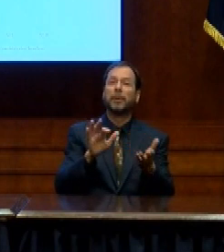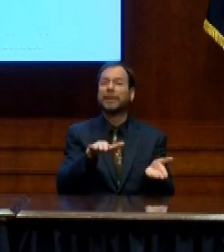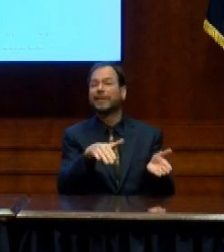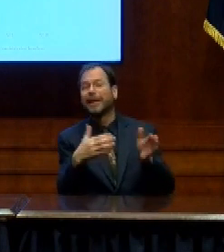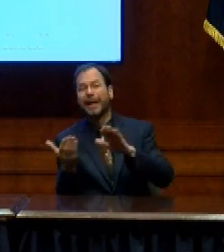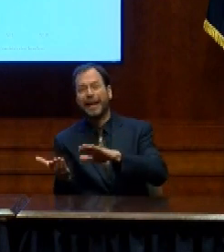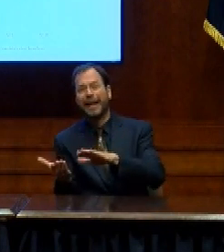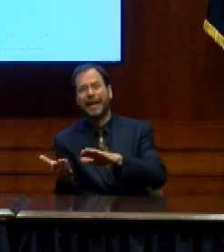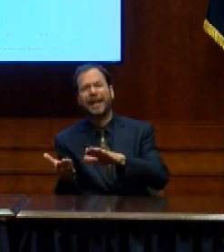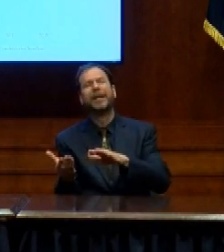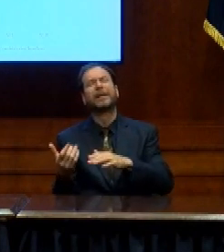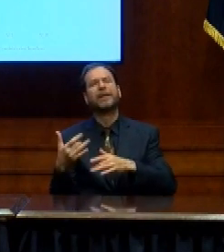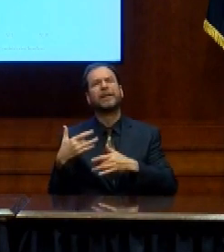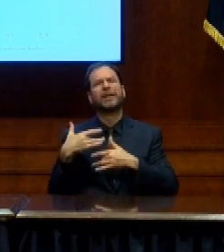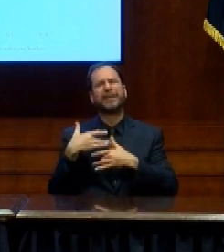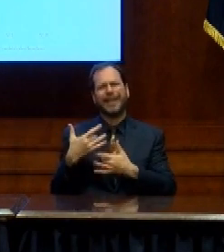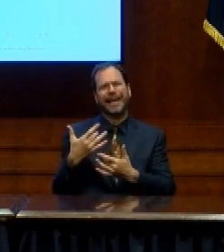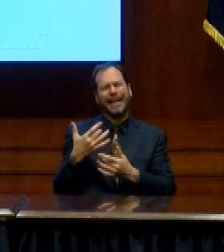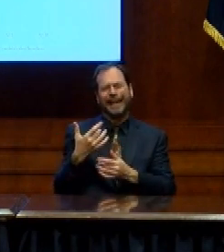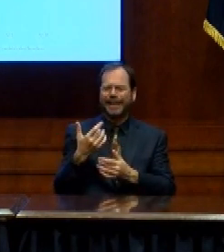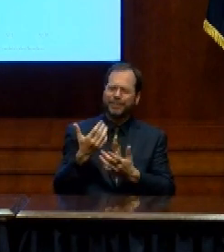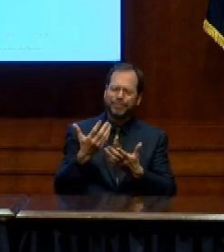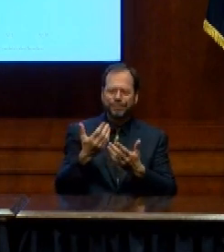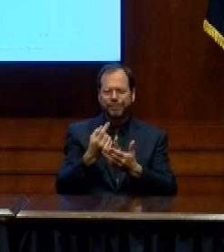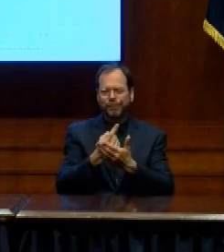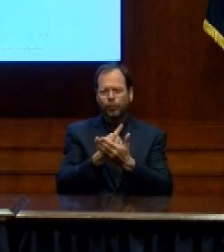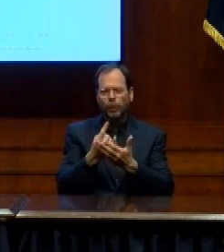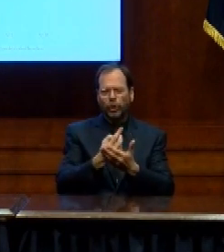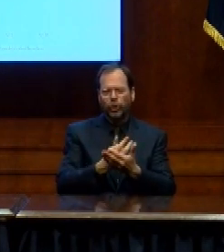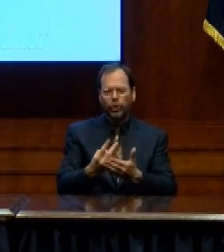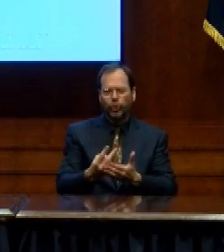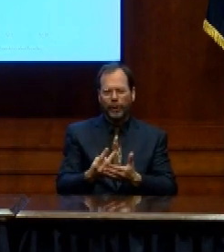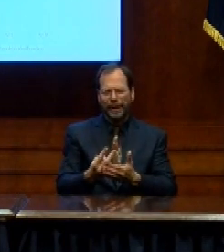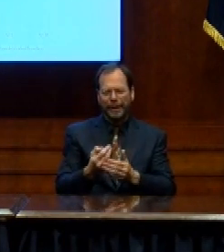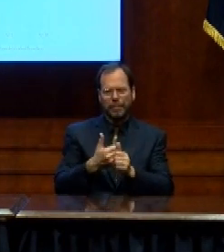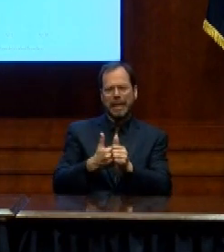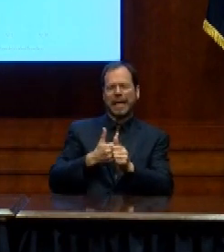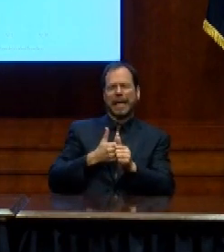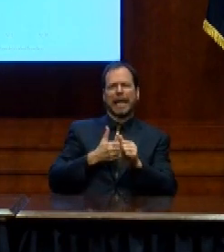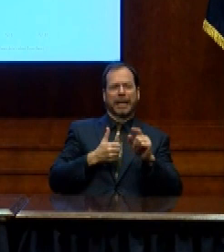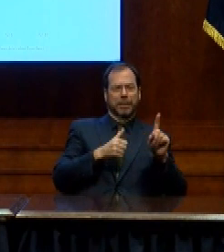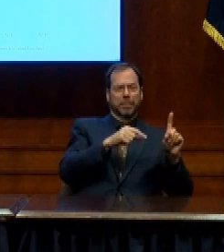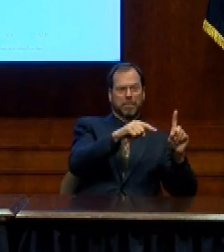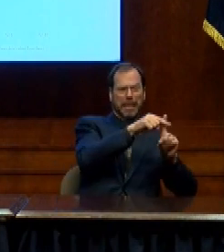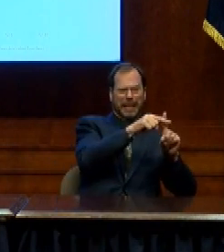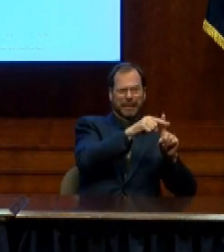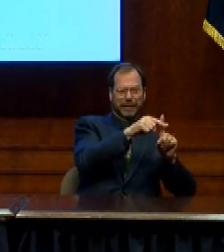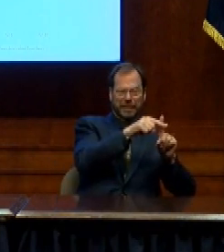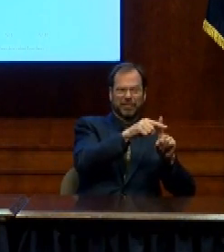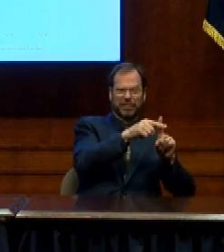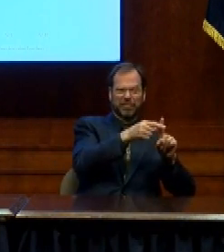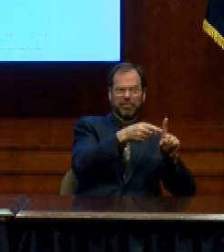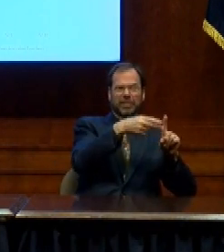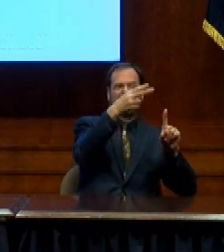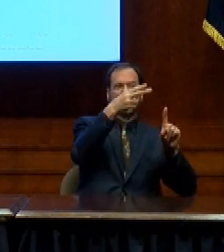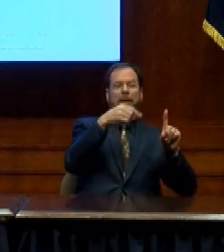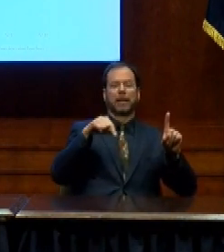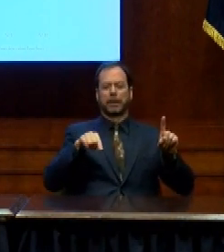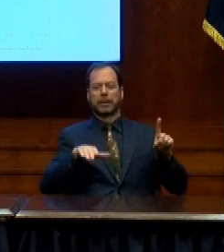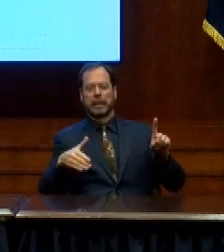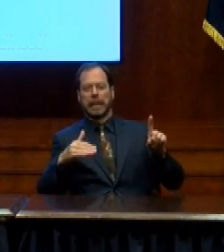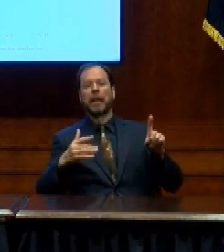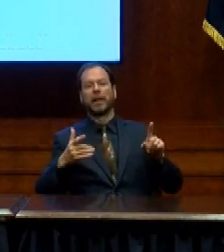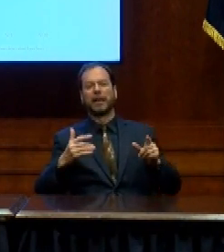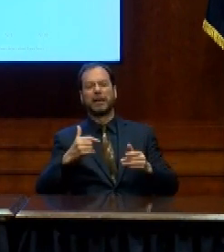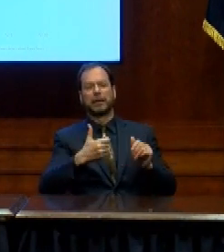numbers always lag a week or two behind the total numbers that come in for those who test positive. And so we will see